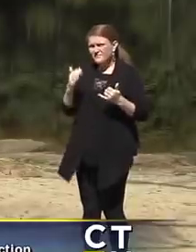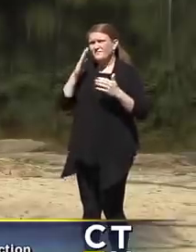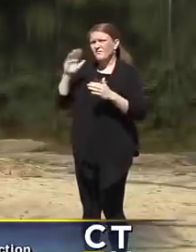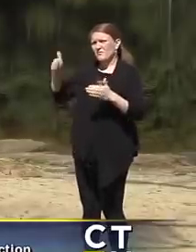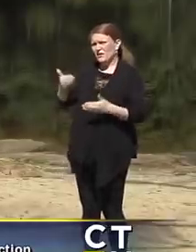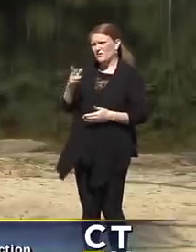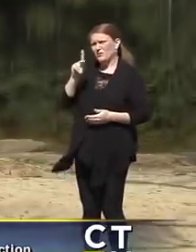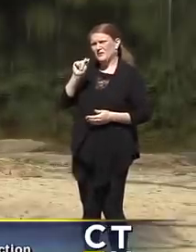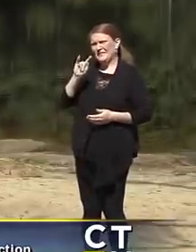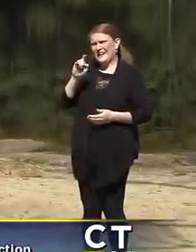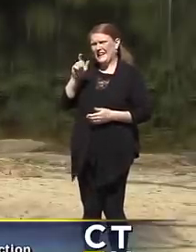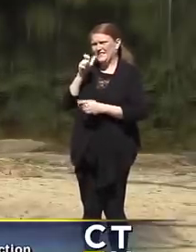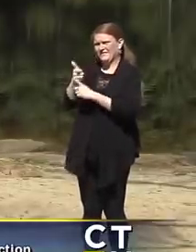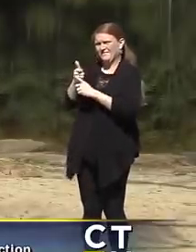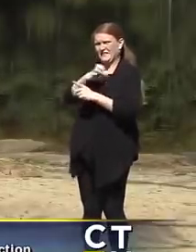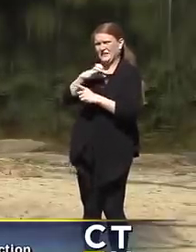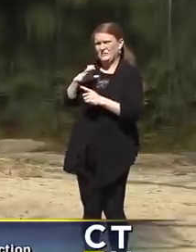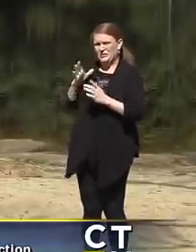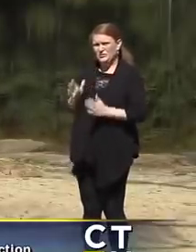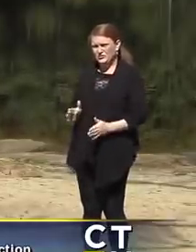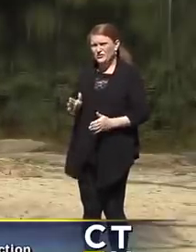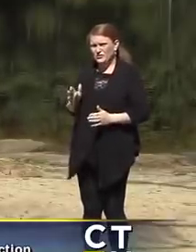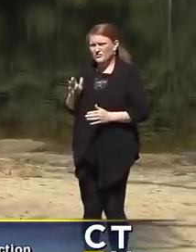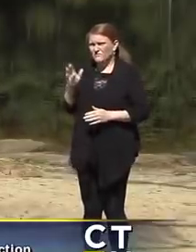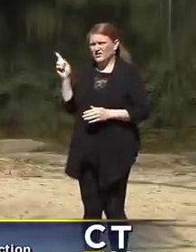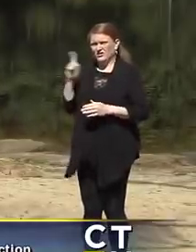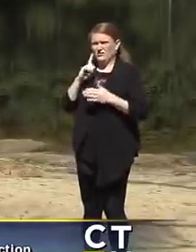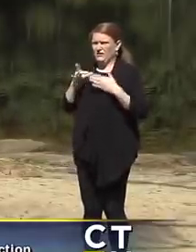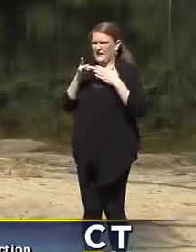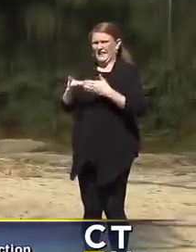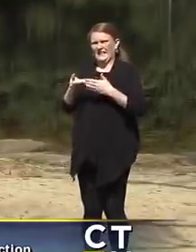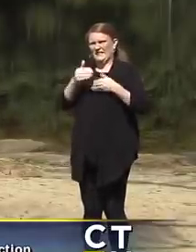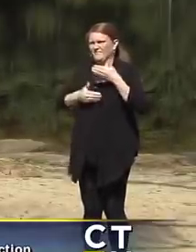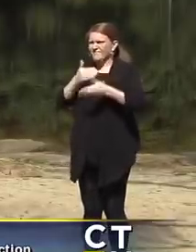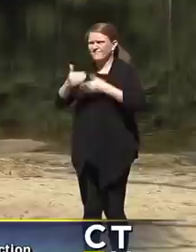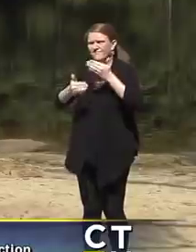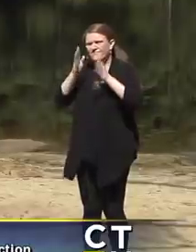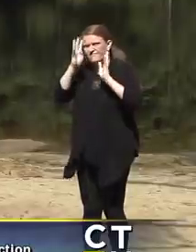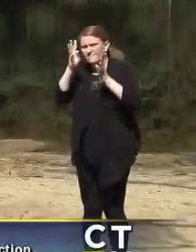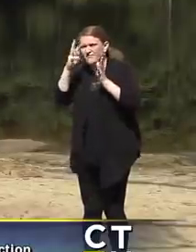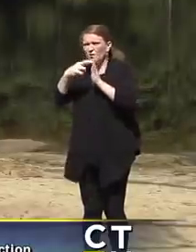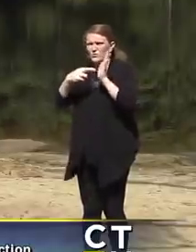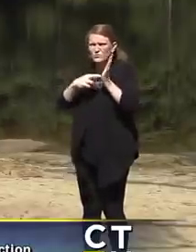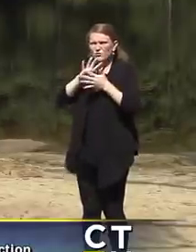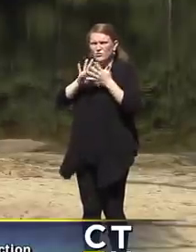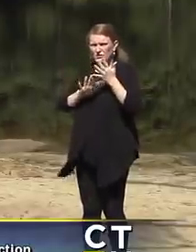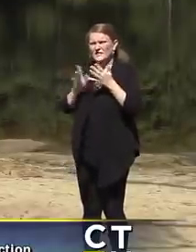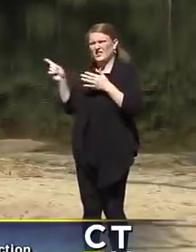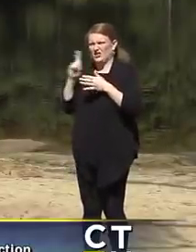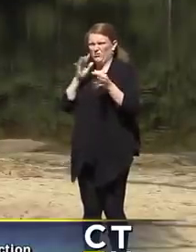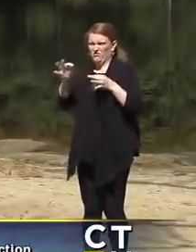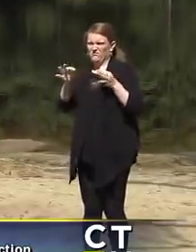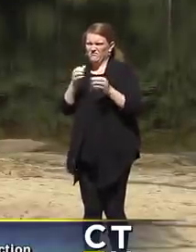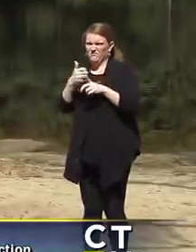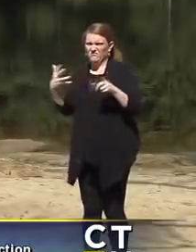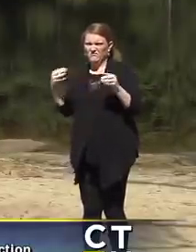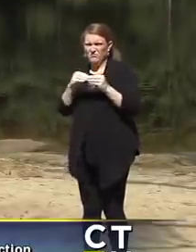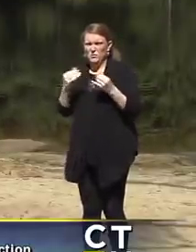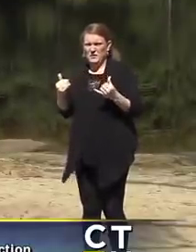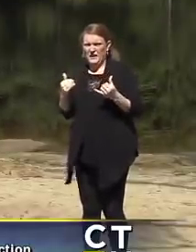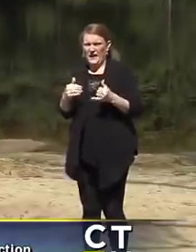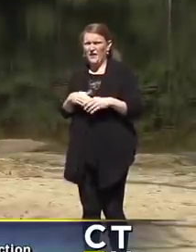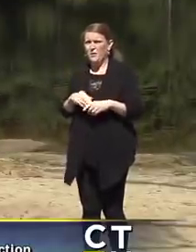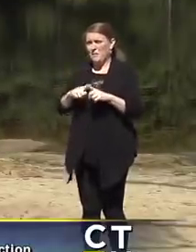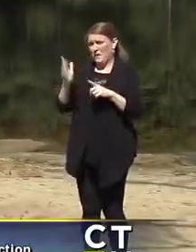Dykes, who's been really taking the lead on this, give you a little more about the protocols as we come up to this weekend. But it's, I used to say